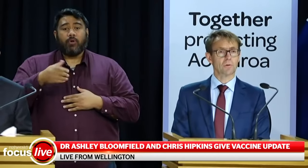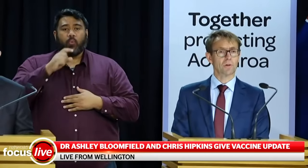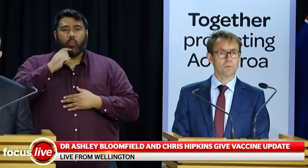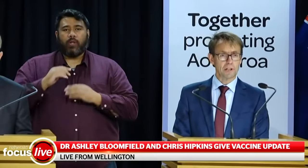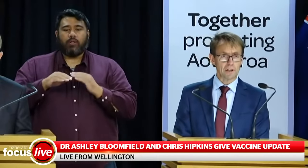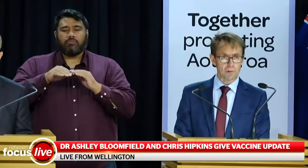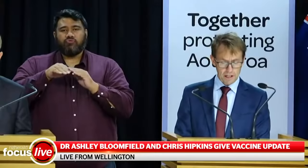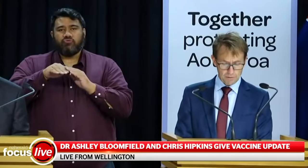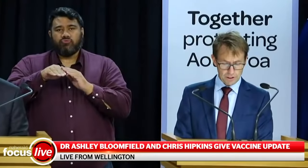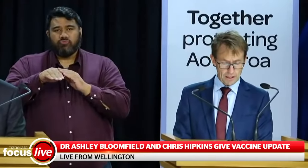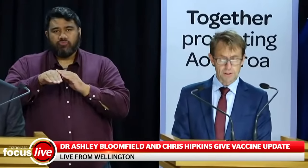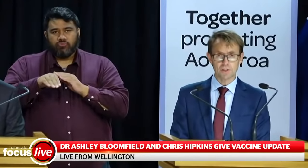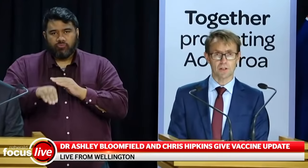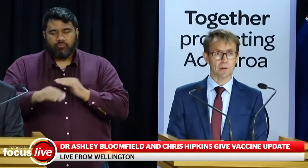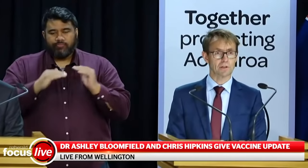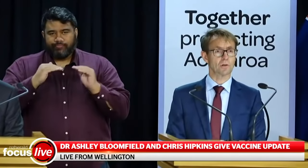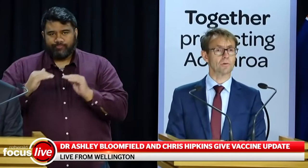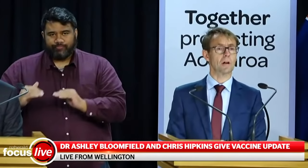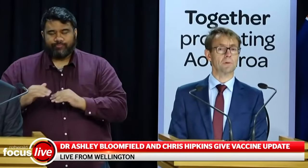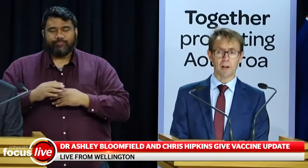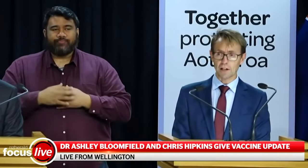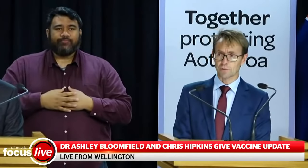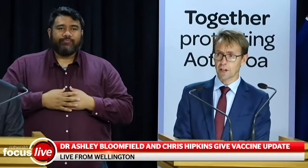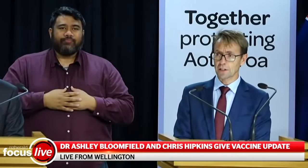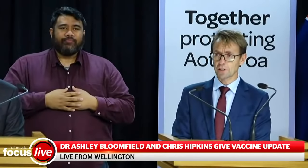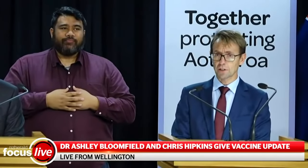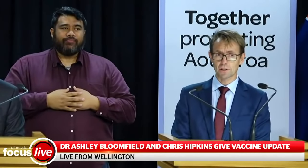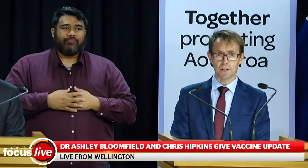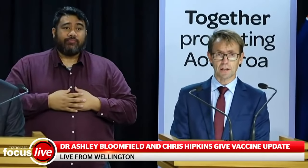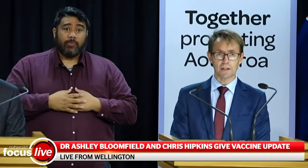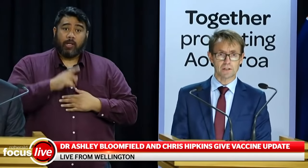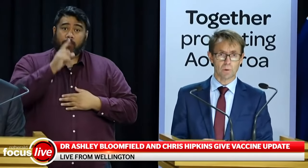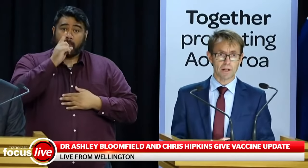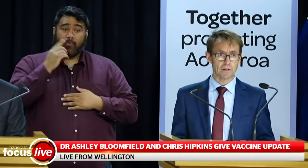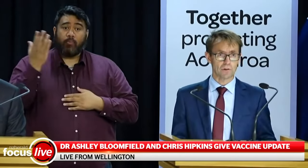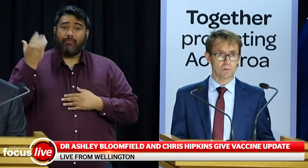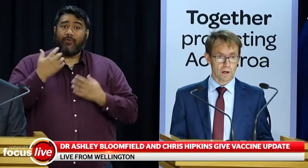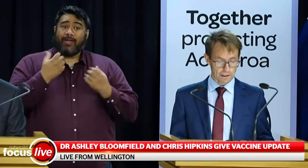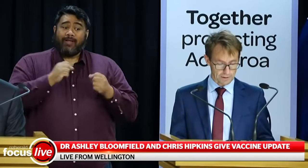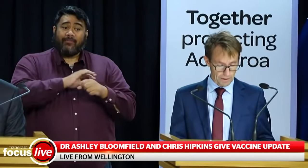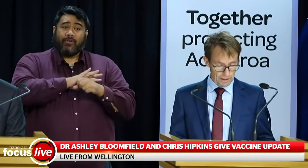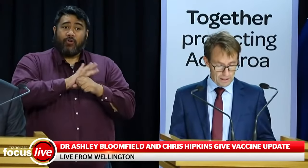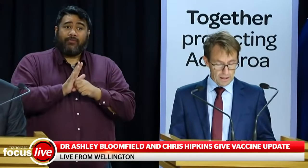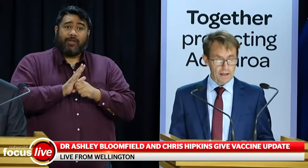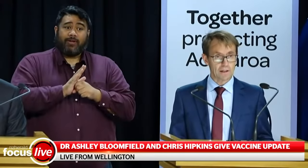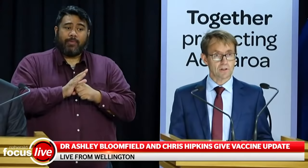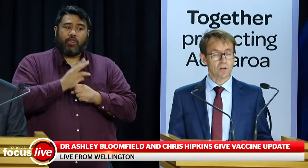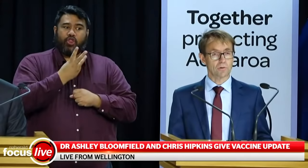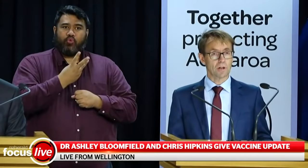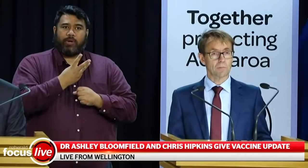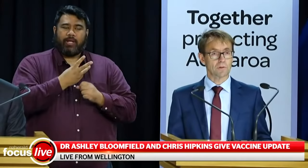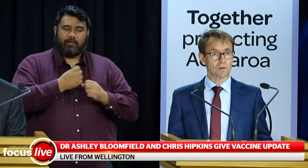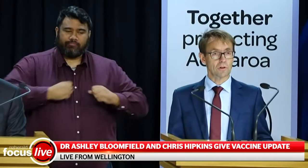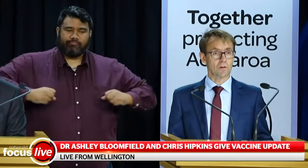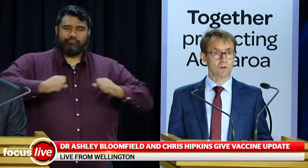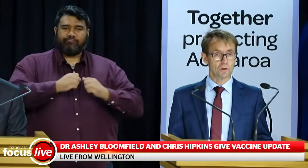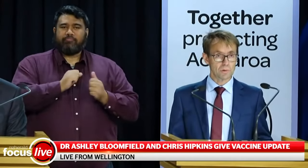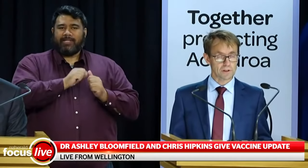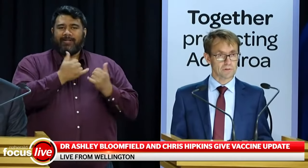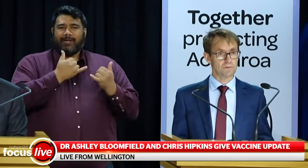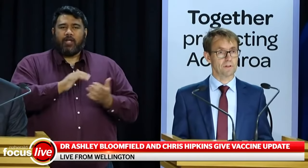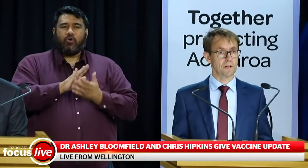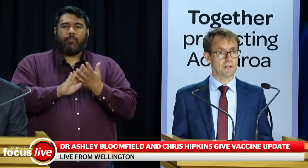are additional 3 recovered cases, so our total number of active cases today is 101. And our total number